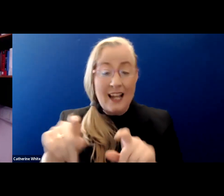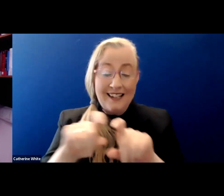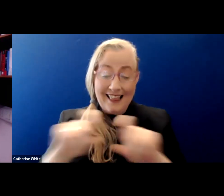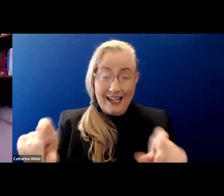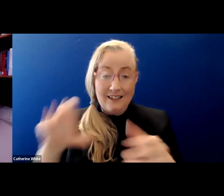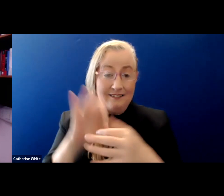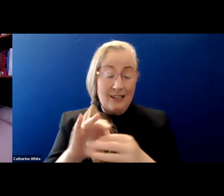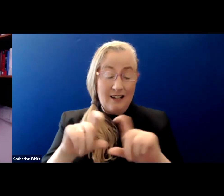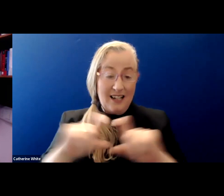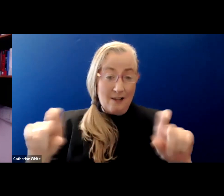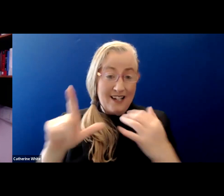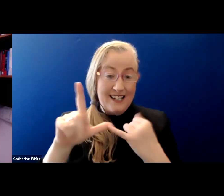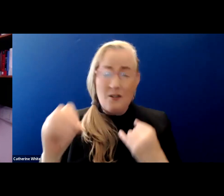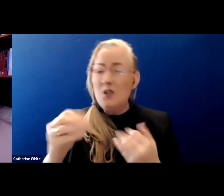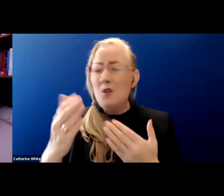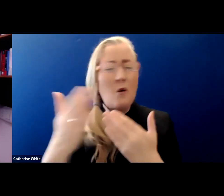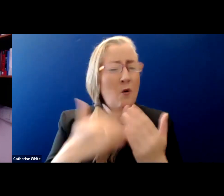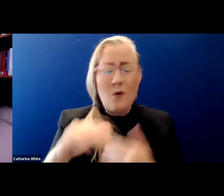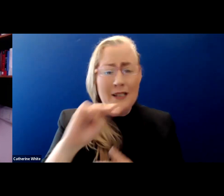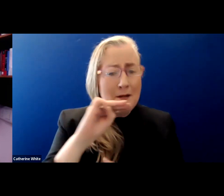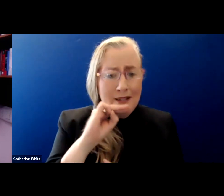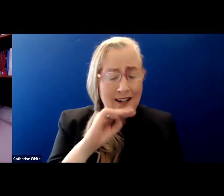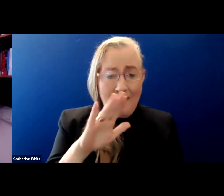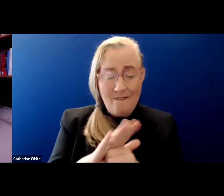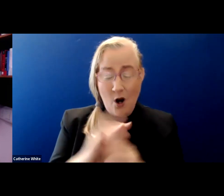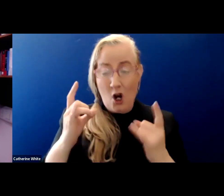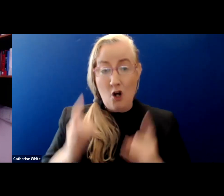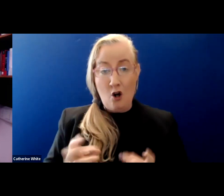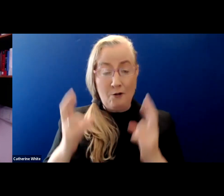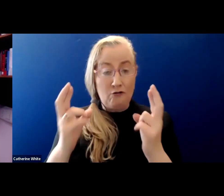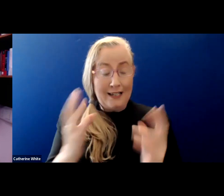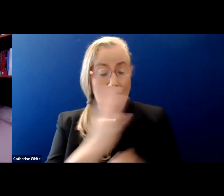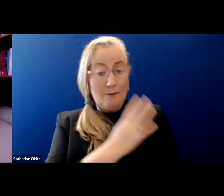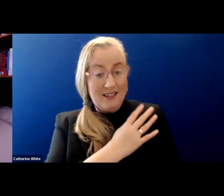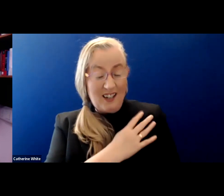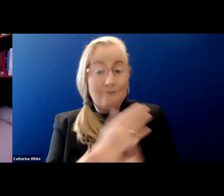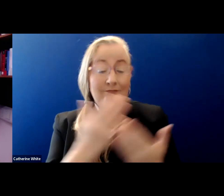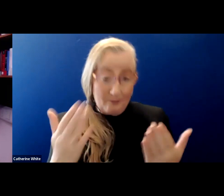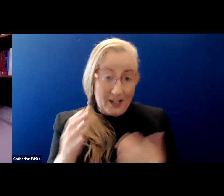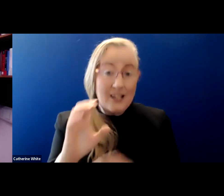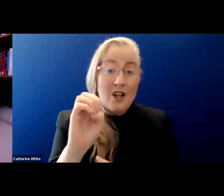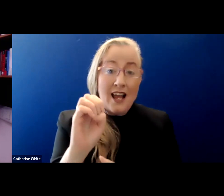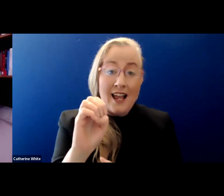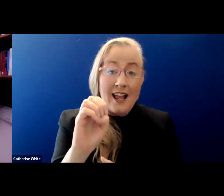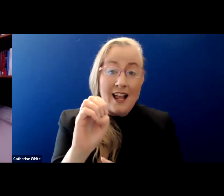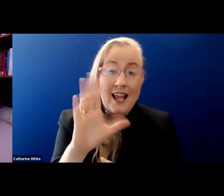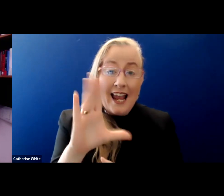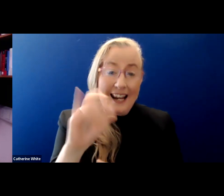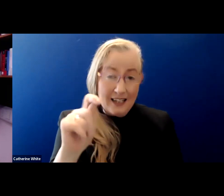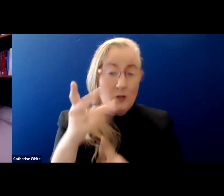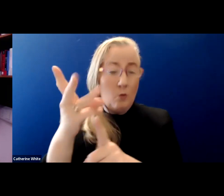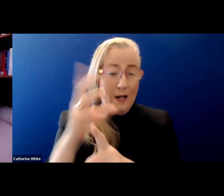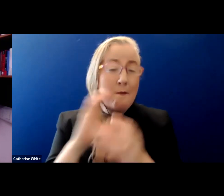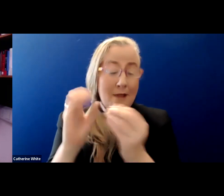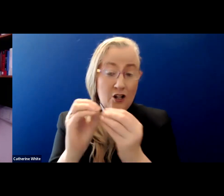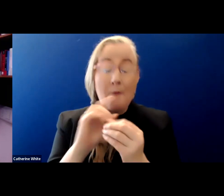70. So what does this mean then for the work of the Human Rights Committee? Something which Eliev will talk about also. The committee,